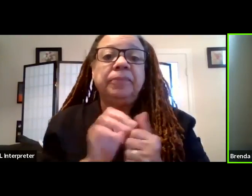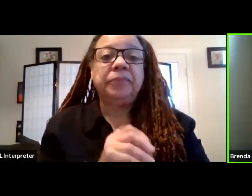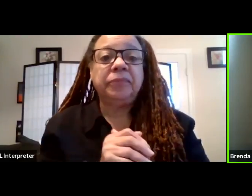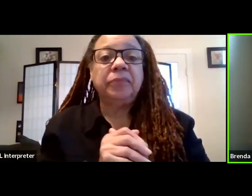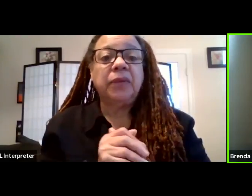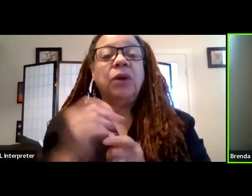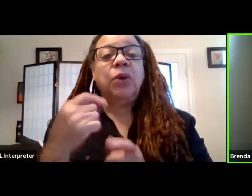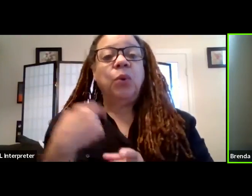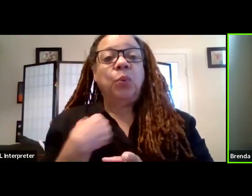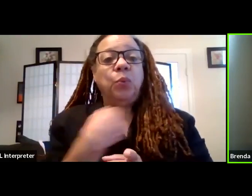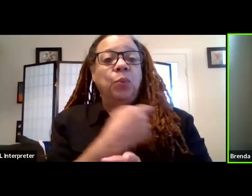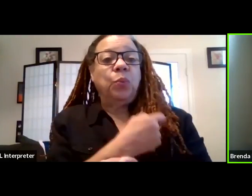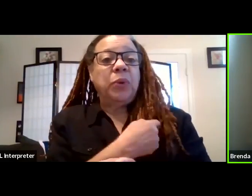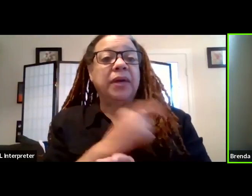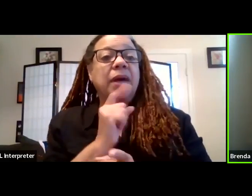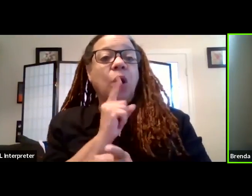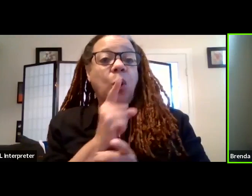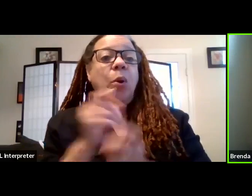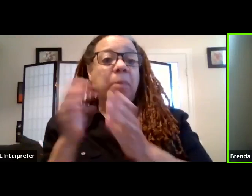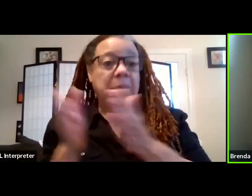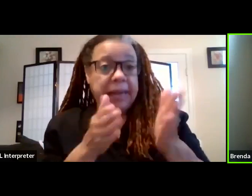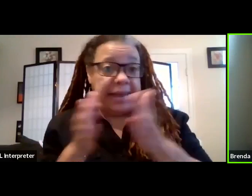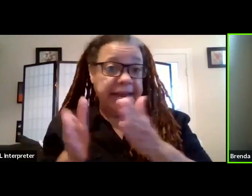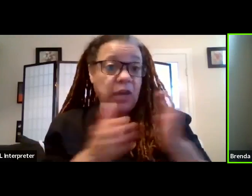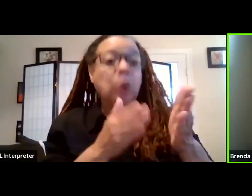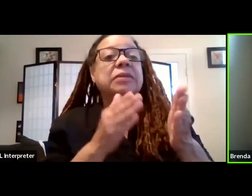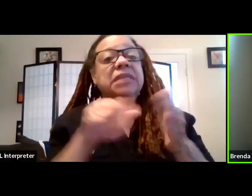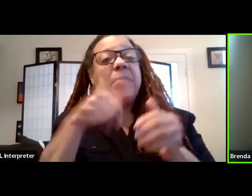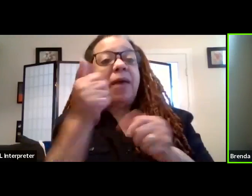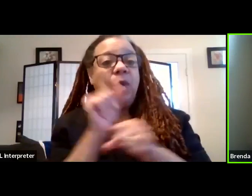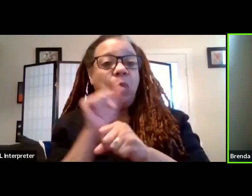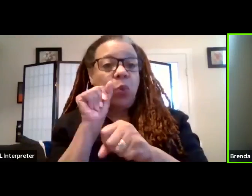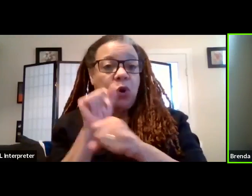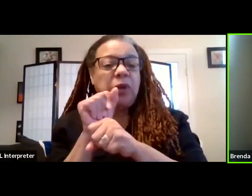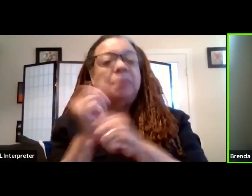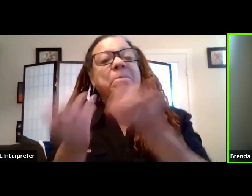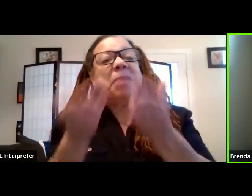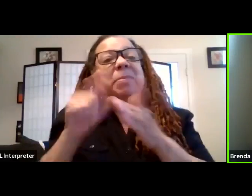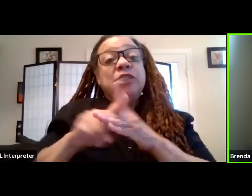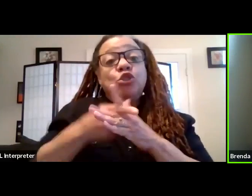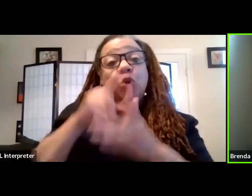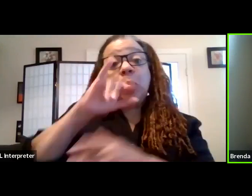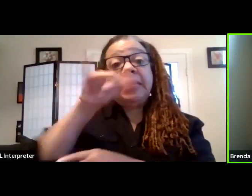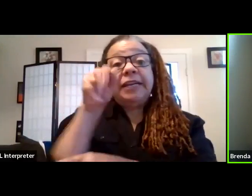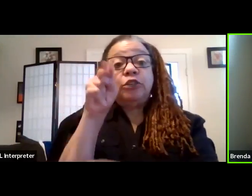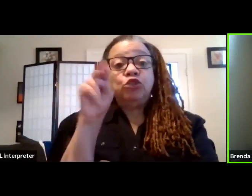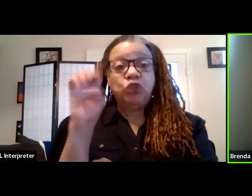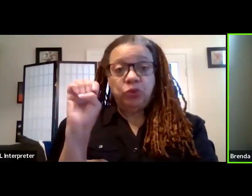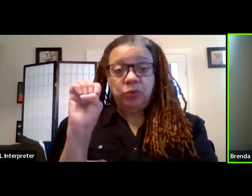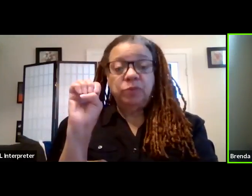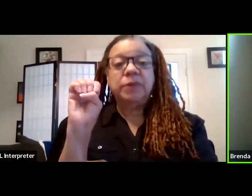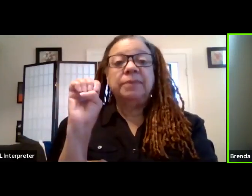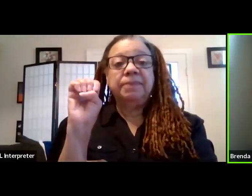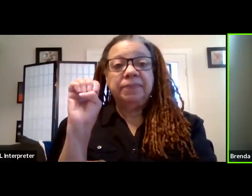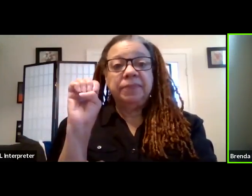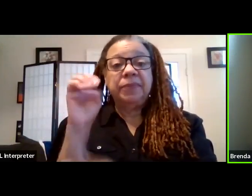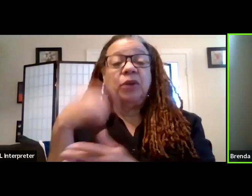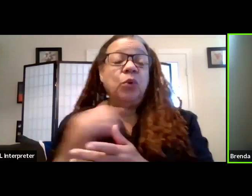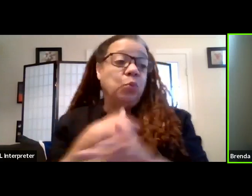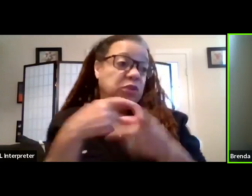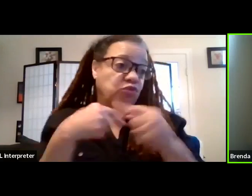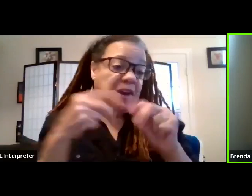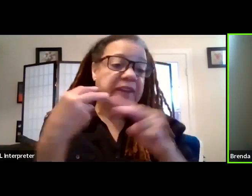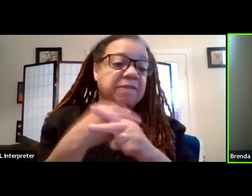We are planning on some stakeholder work, which will start probably in June. We're trying to think about